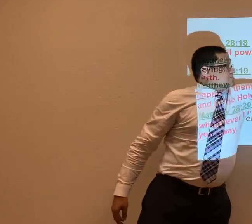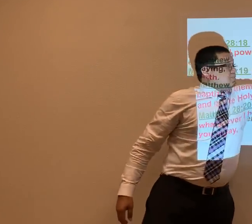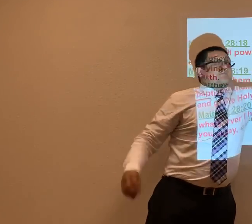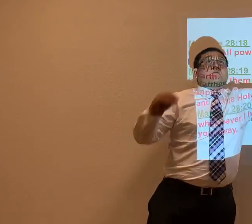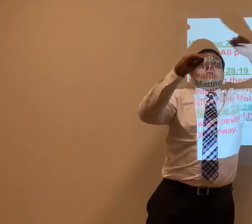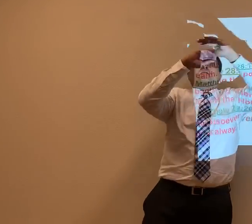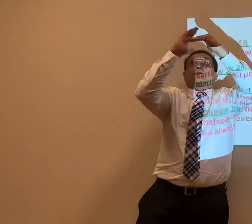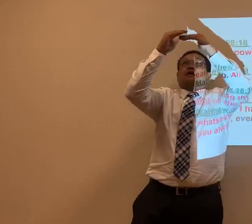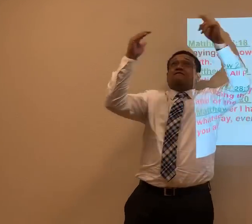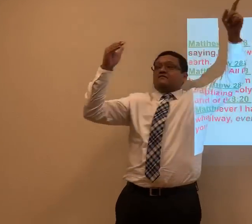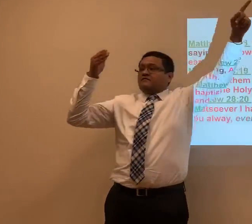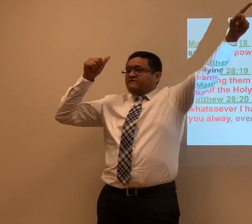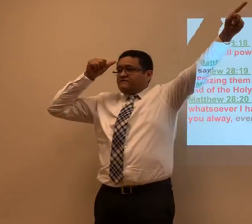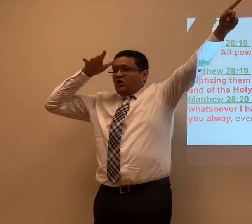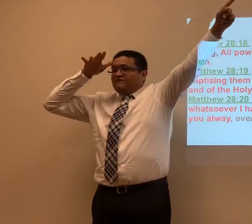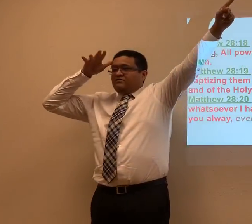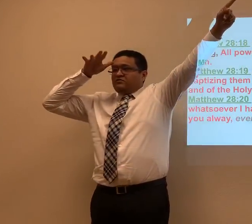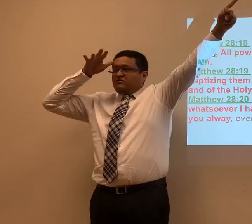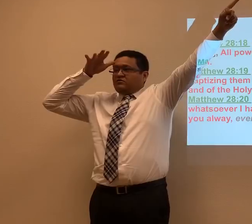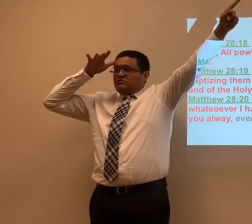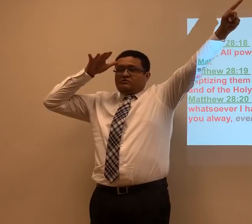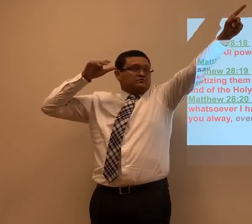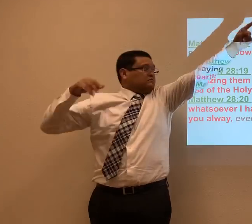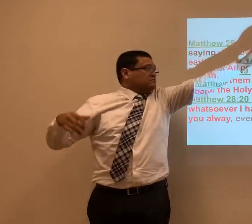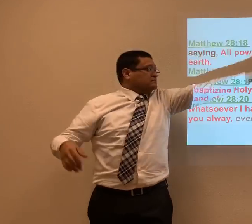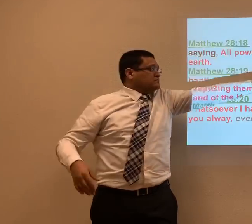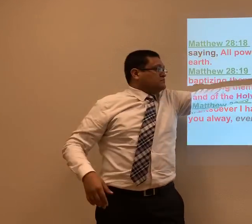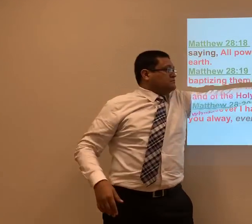power given unto him in heaven and in earth.